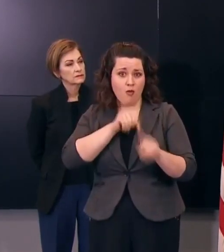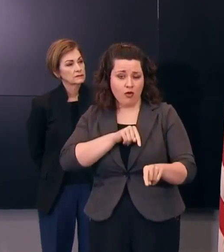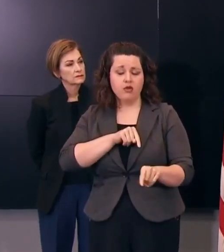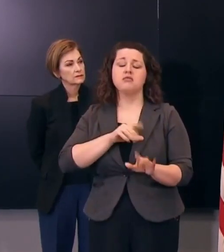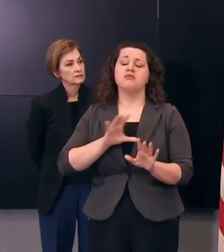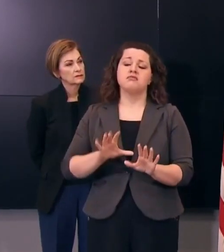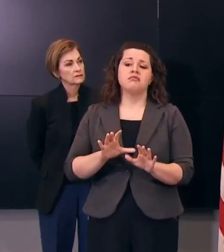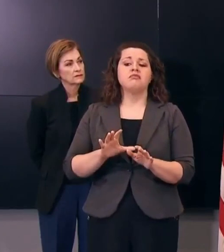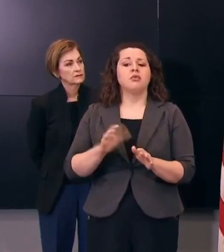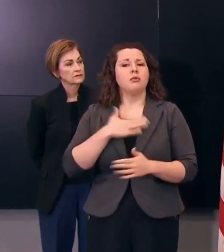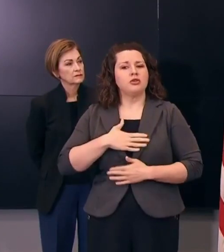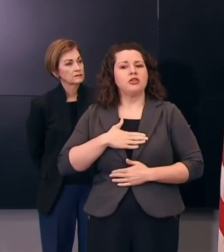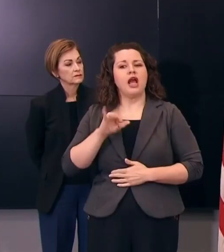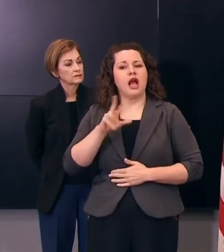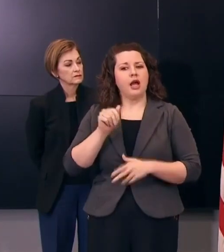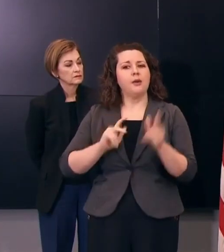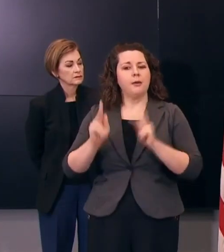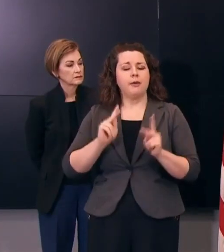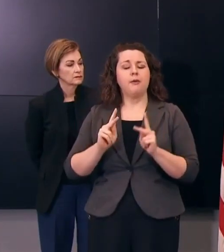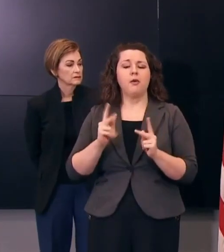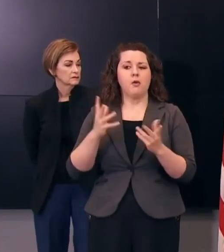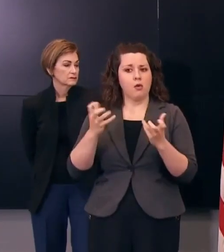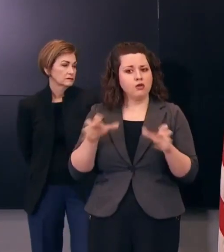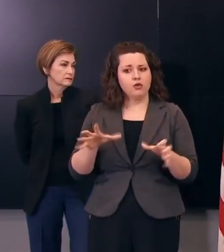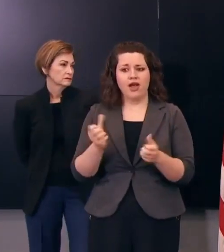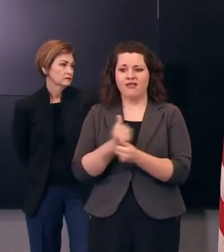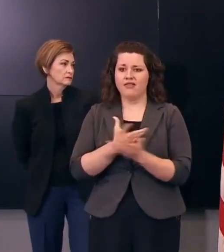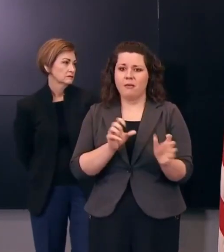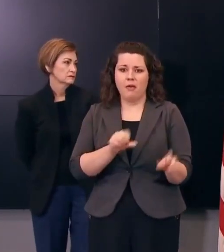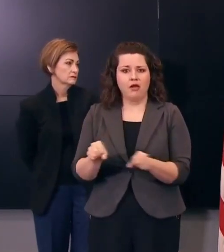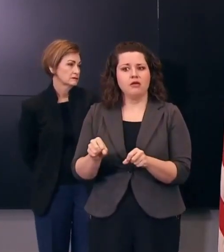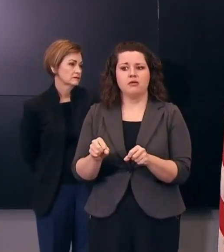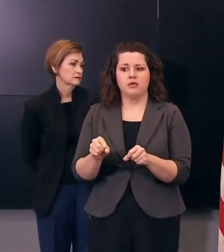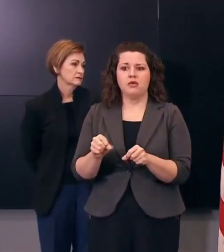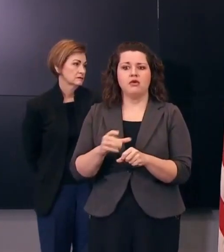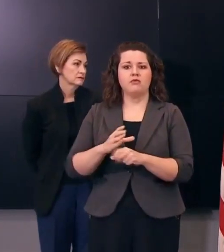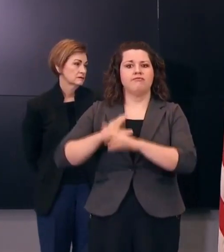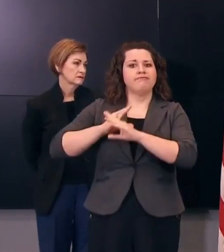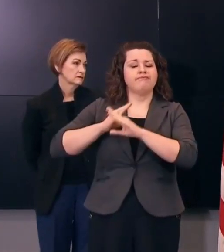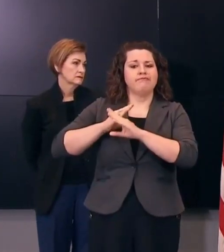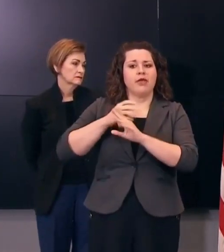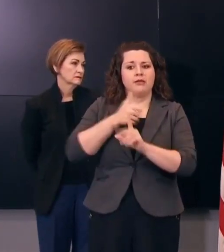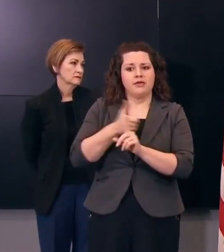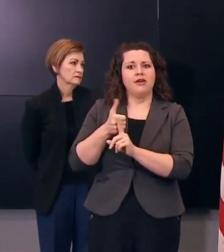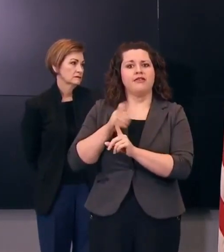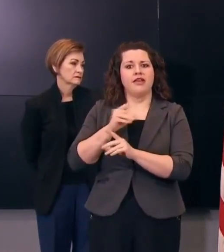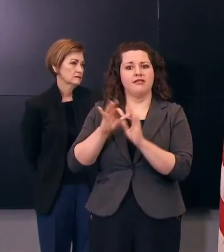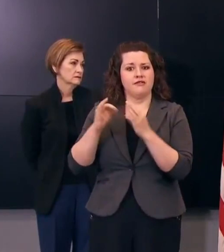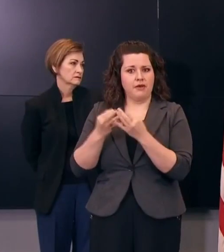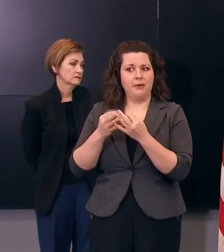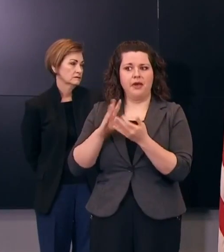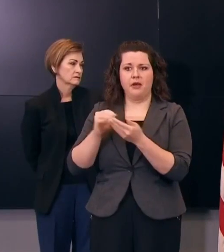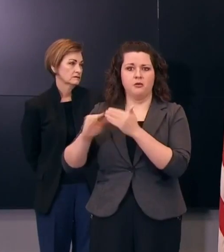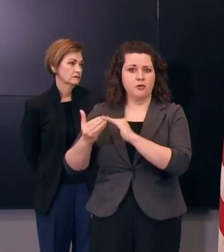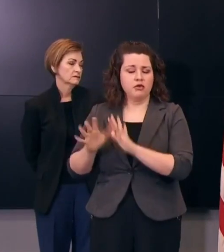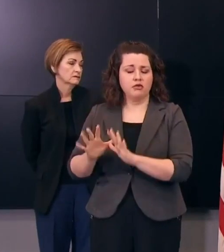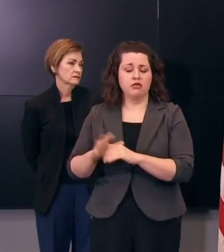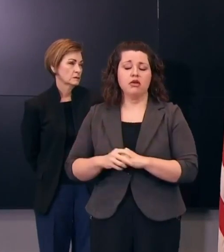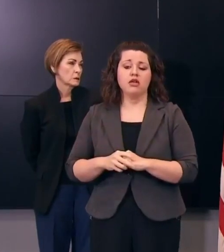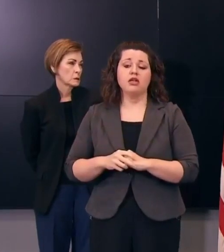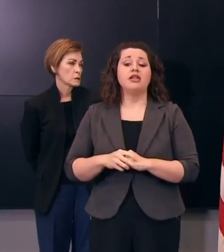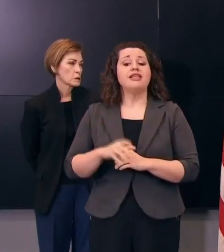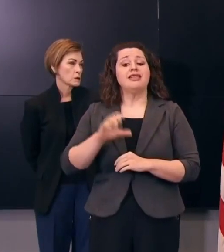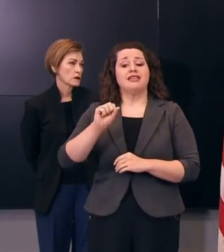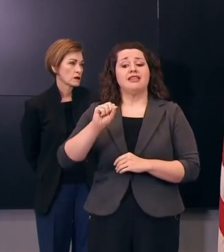that Iowans want to do everything possible to keep themselves, their loved ones, and their communities healthy.